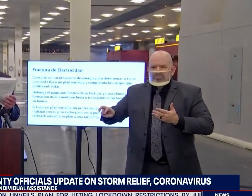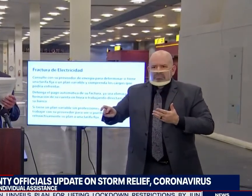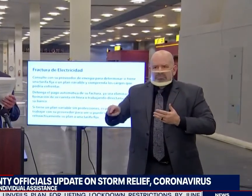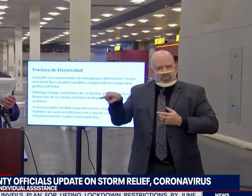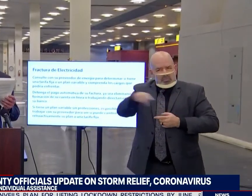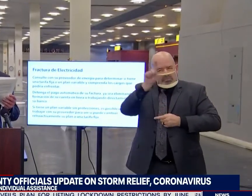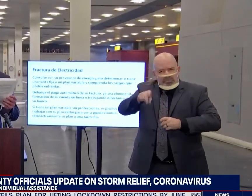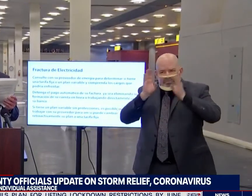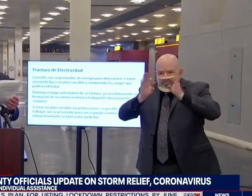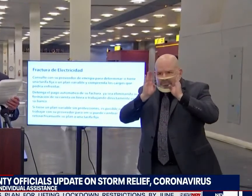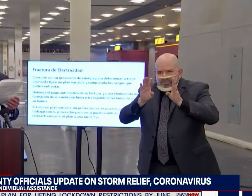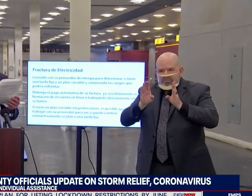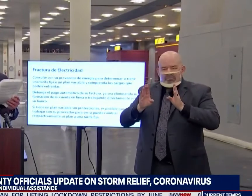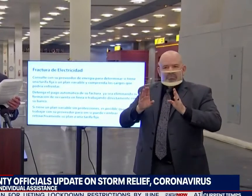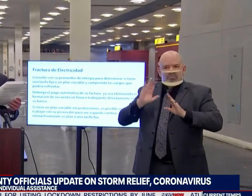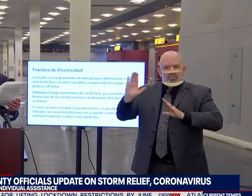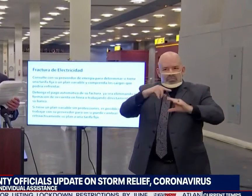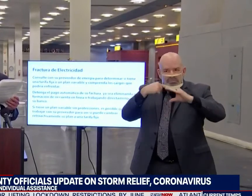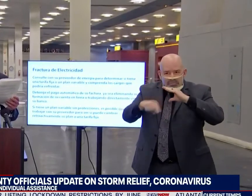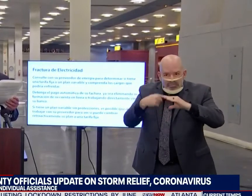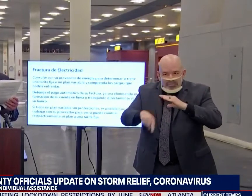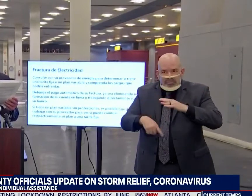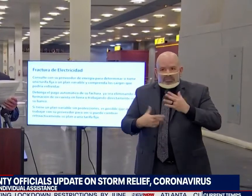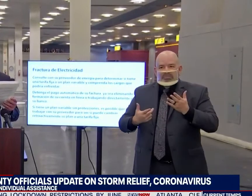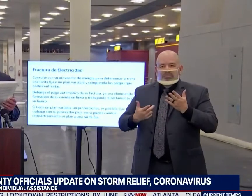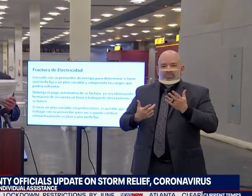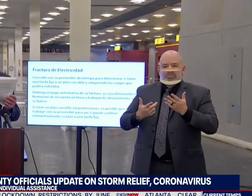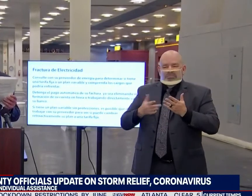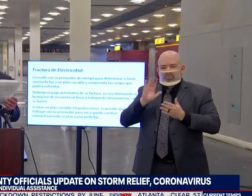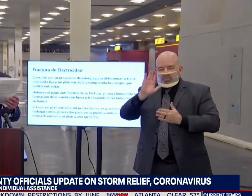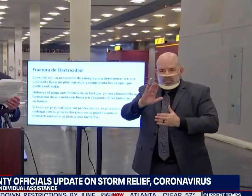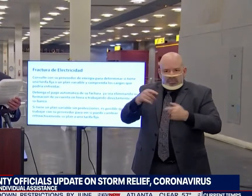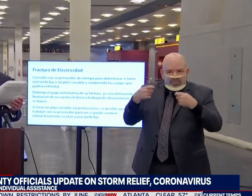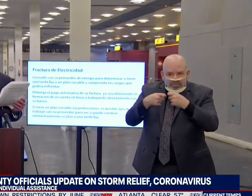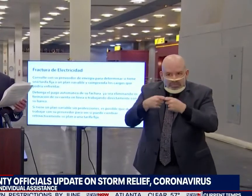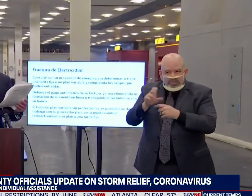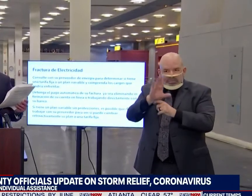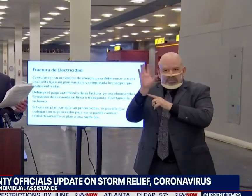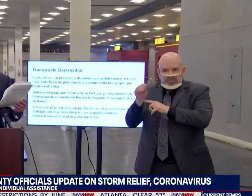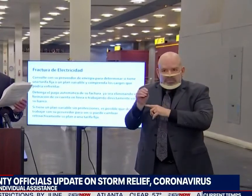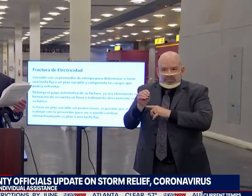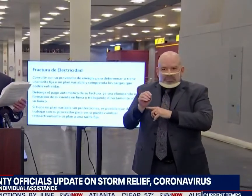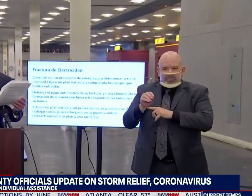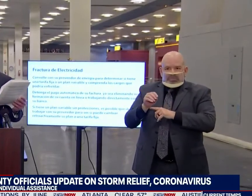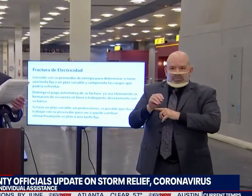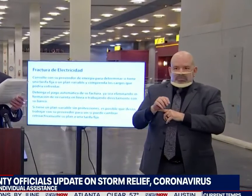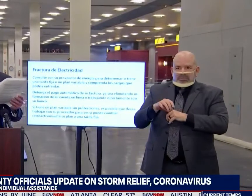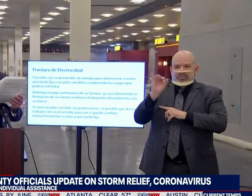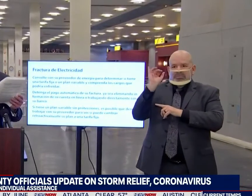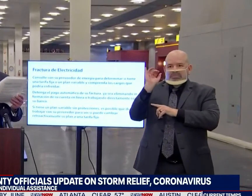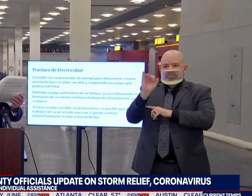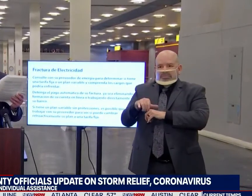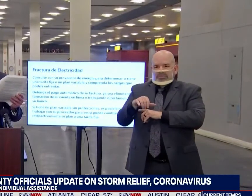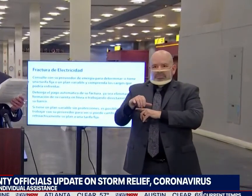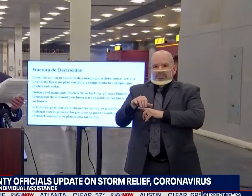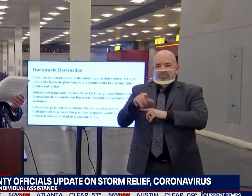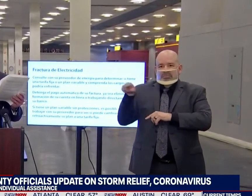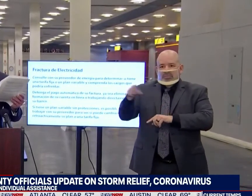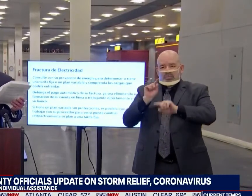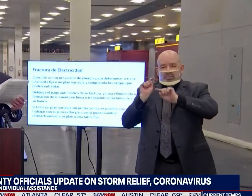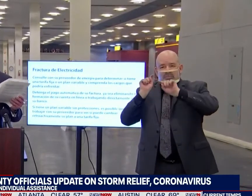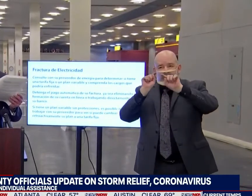gamble with your electricity. If you want to vamble gamble, go to Oklahoma. But you don't want to gamble with your electricity because the the